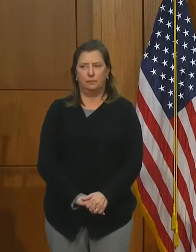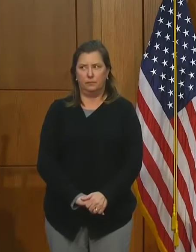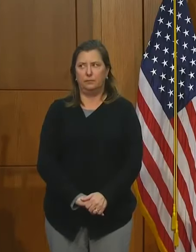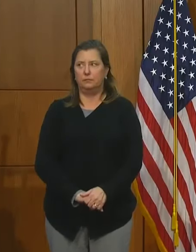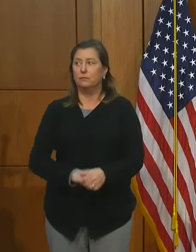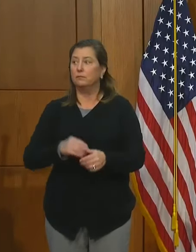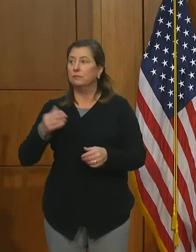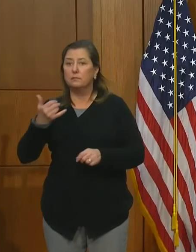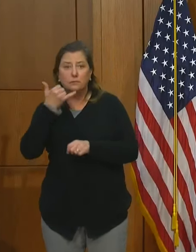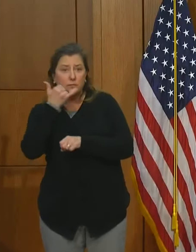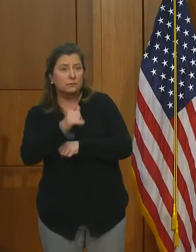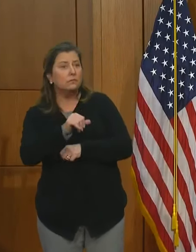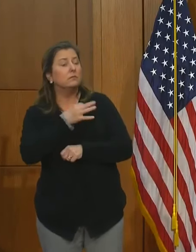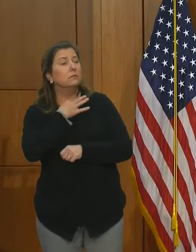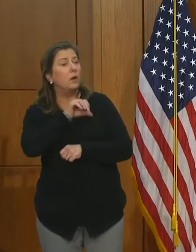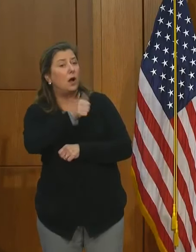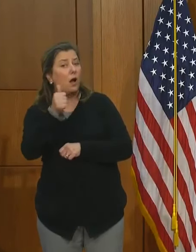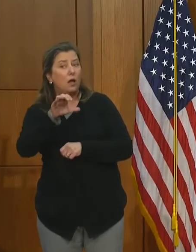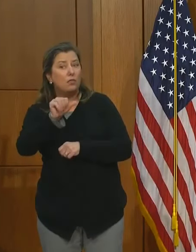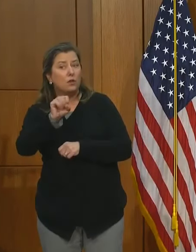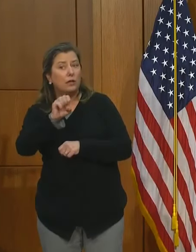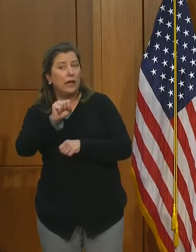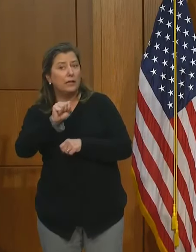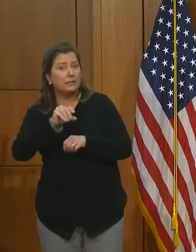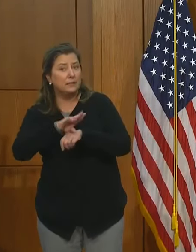any other cases affected by that?